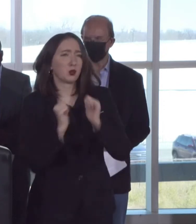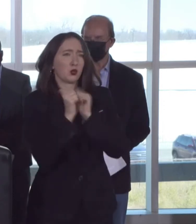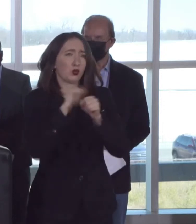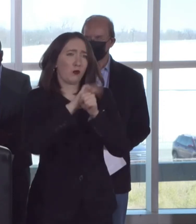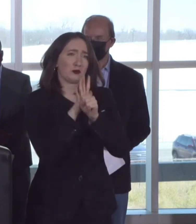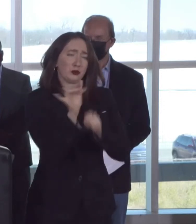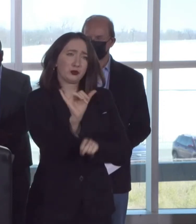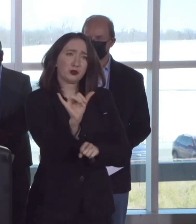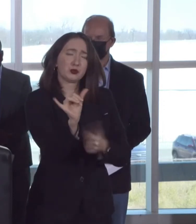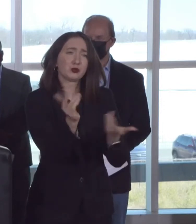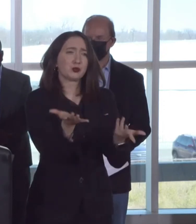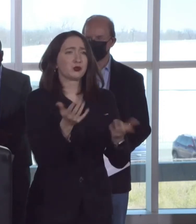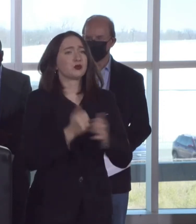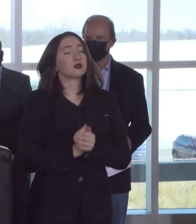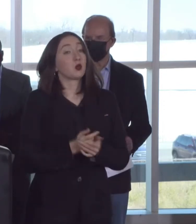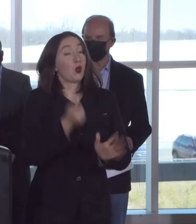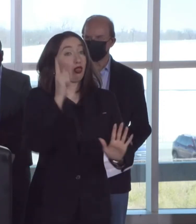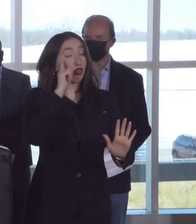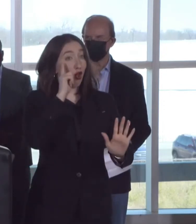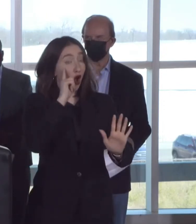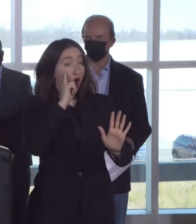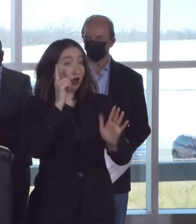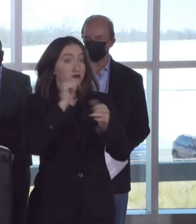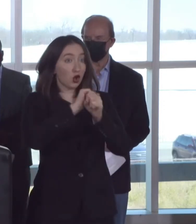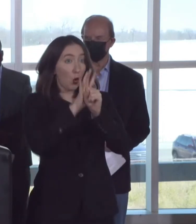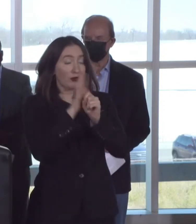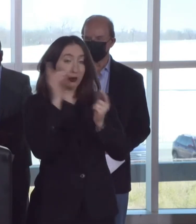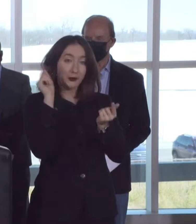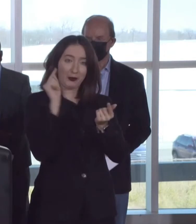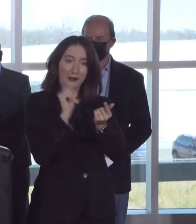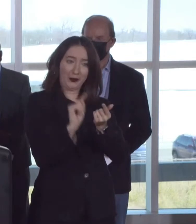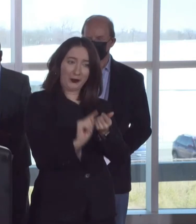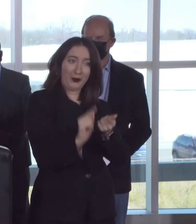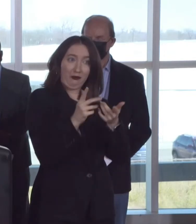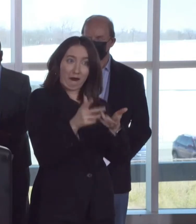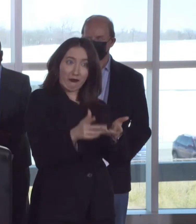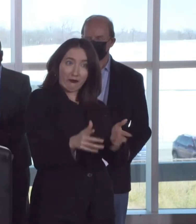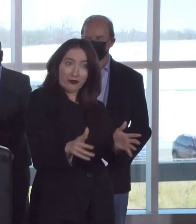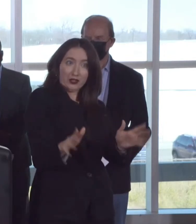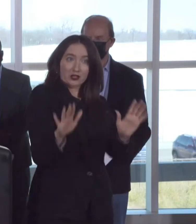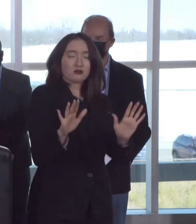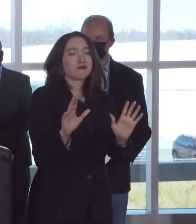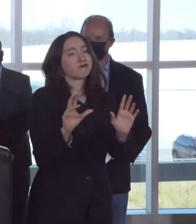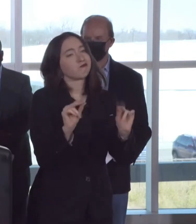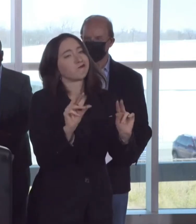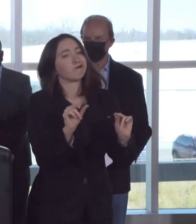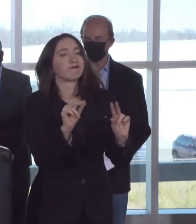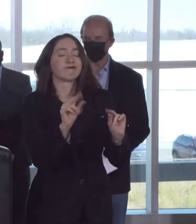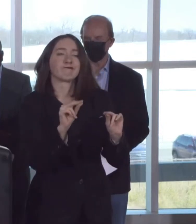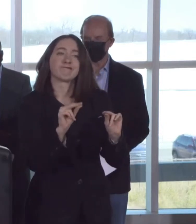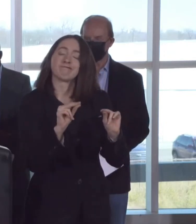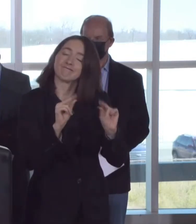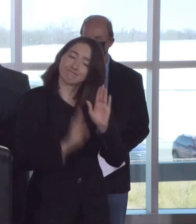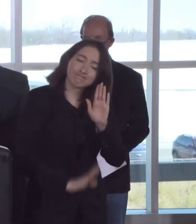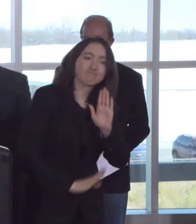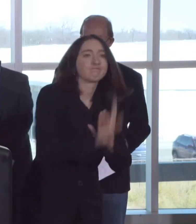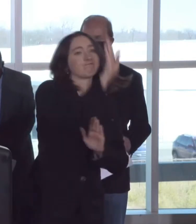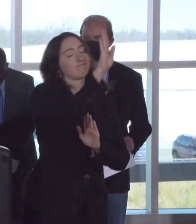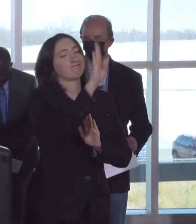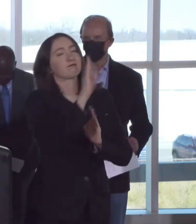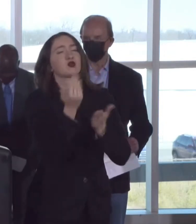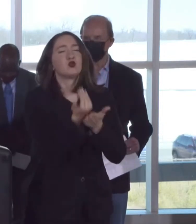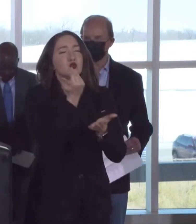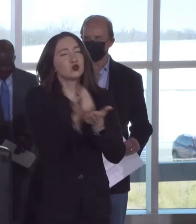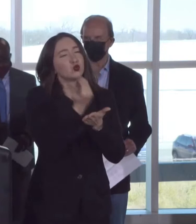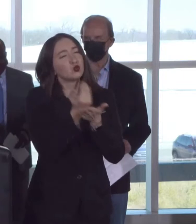we thought things were taking a turn for the better, we do find ourselves, however, amid another COVID surge, all due to the Omicron